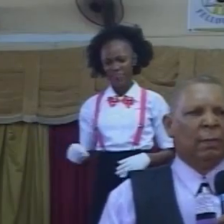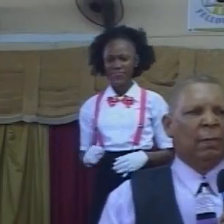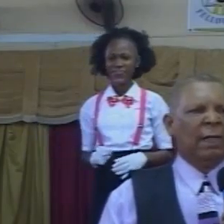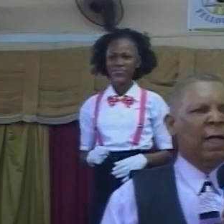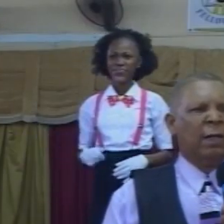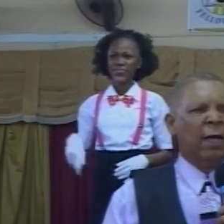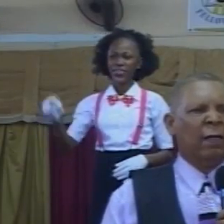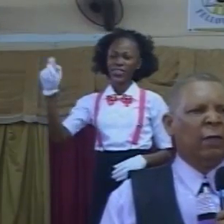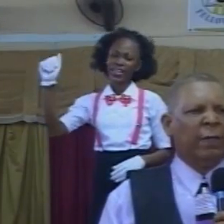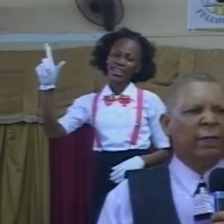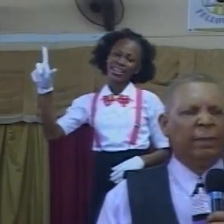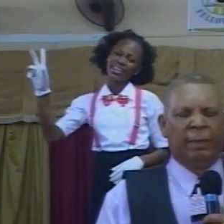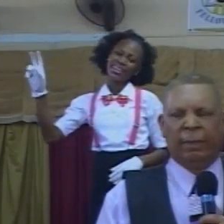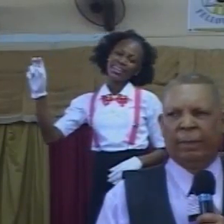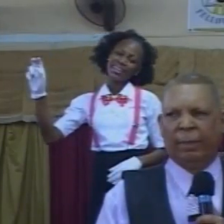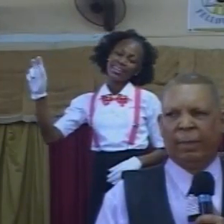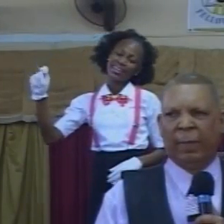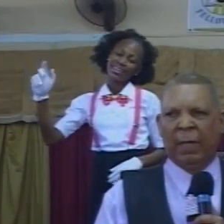He said,